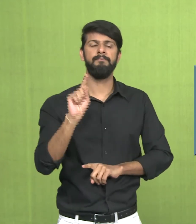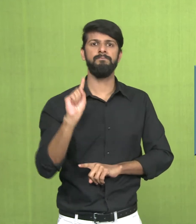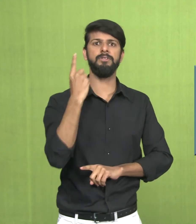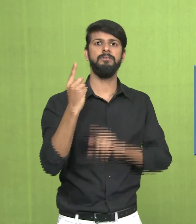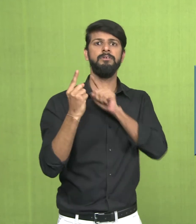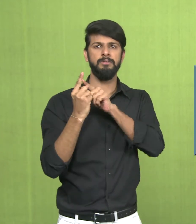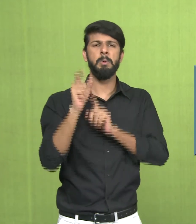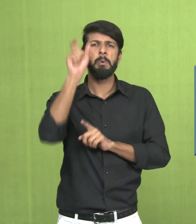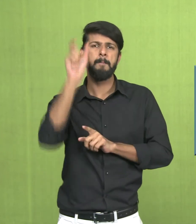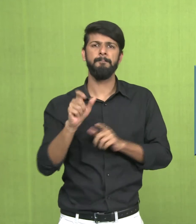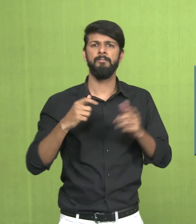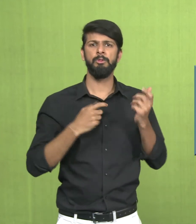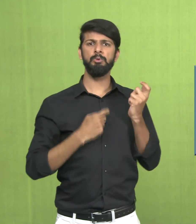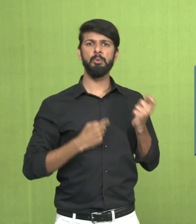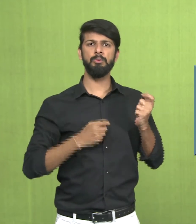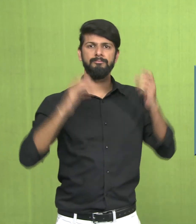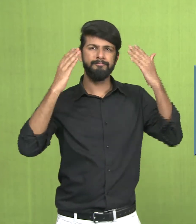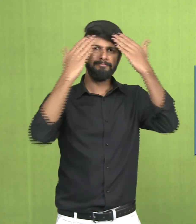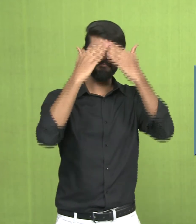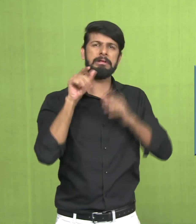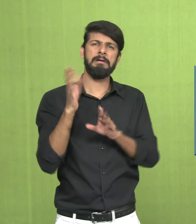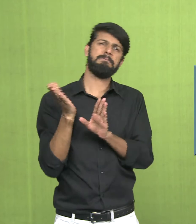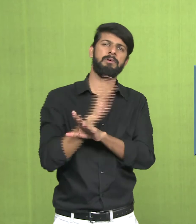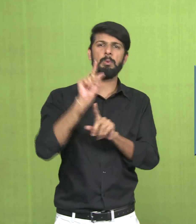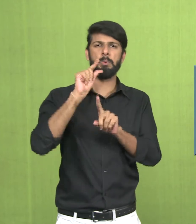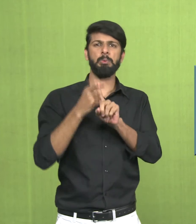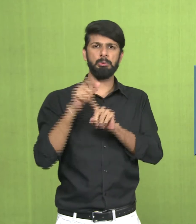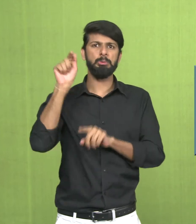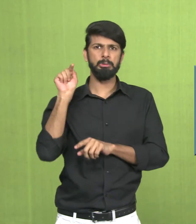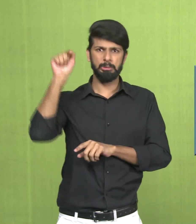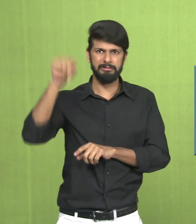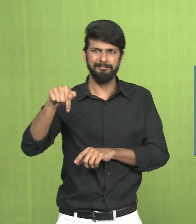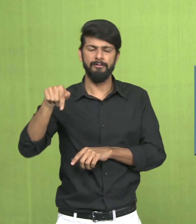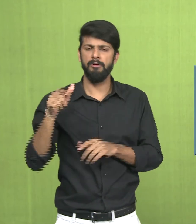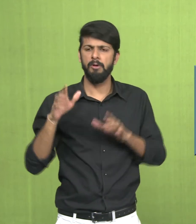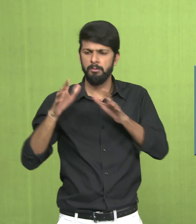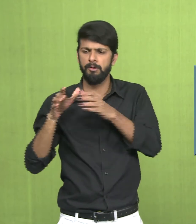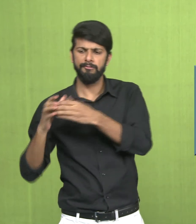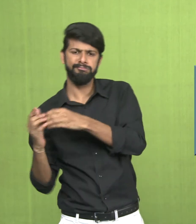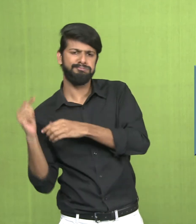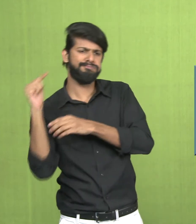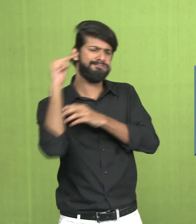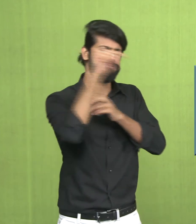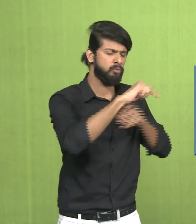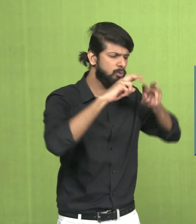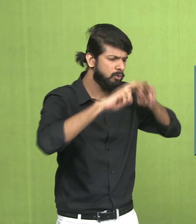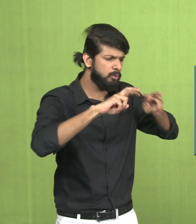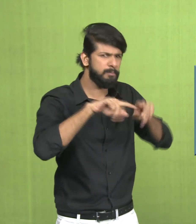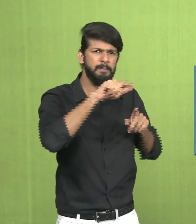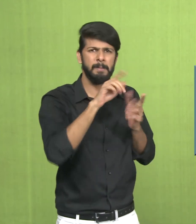The first excavations were conducted by General Cunningham,